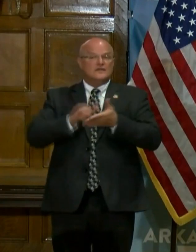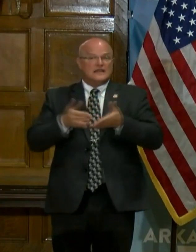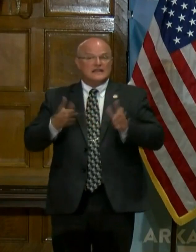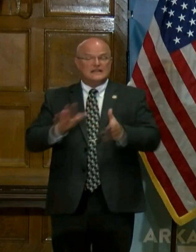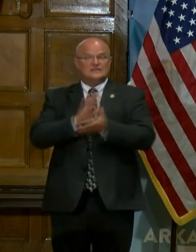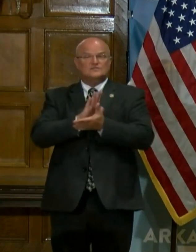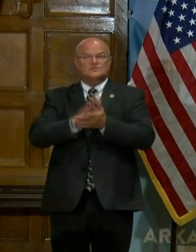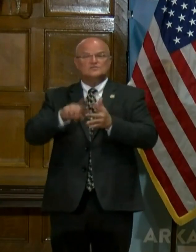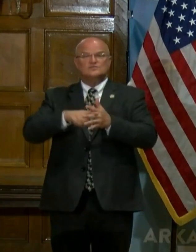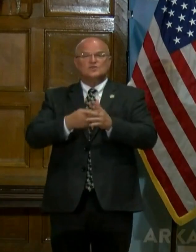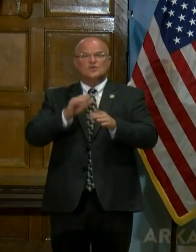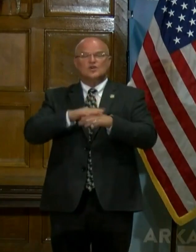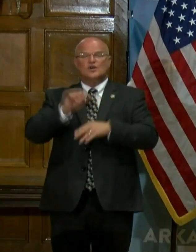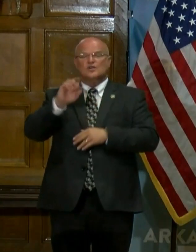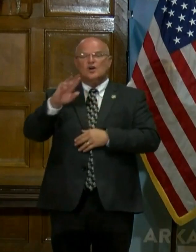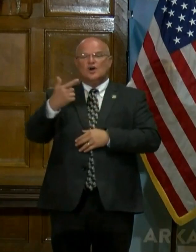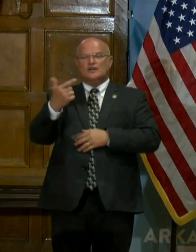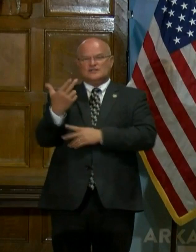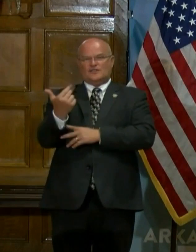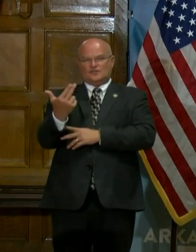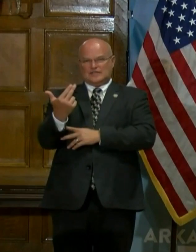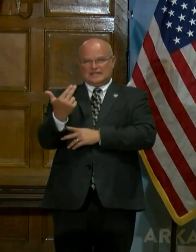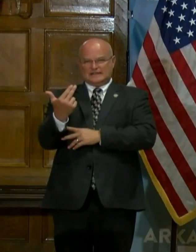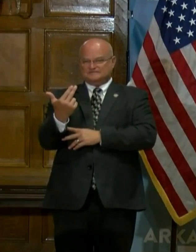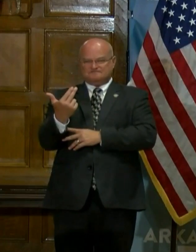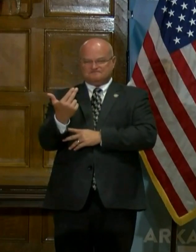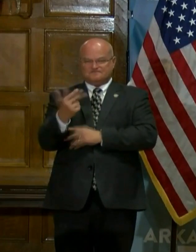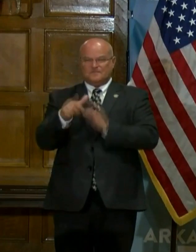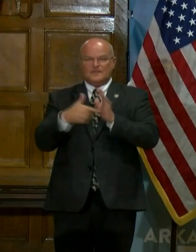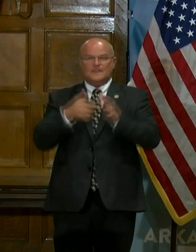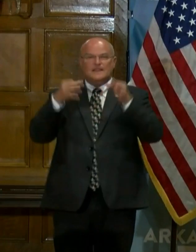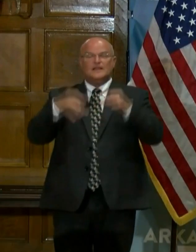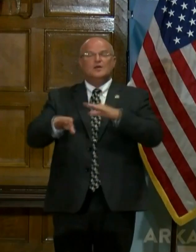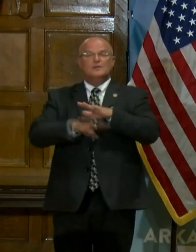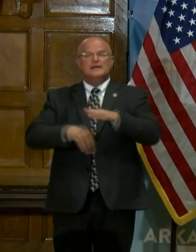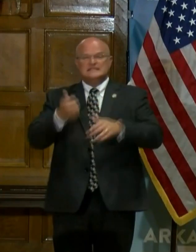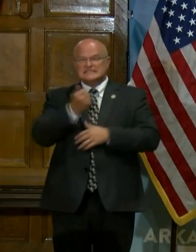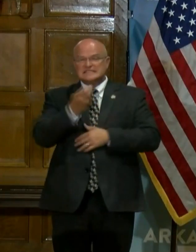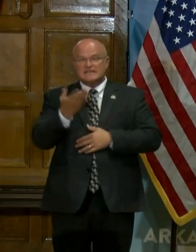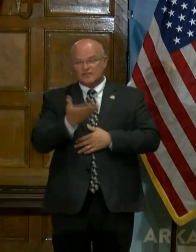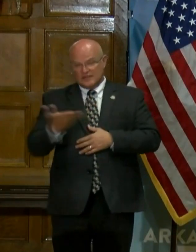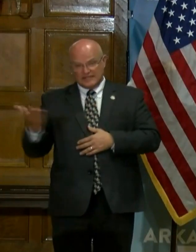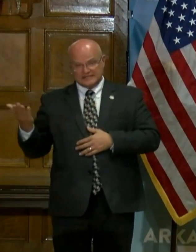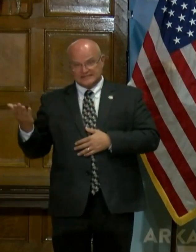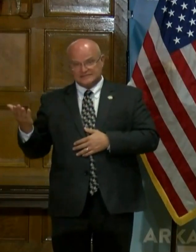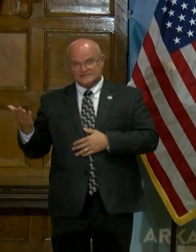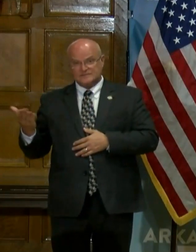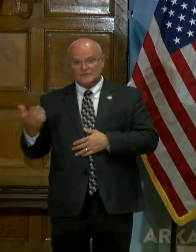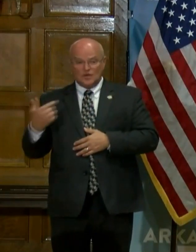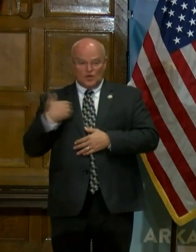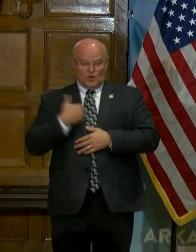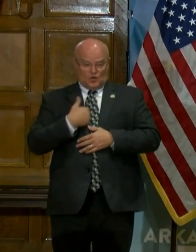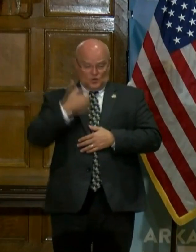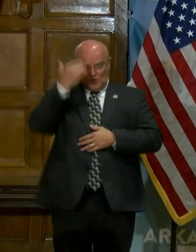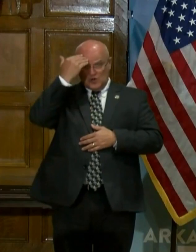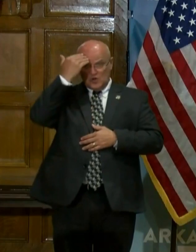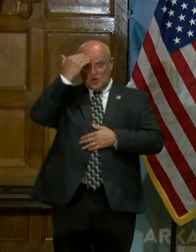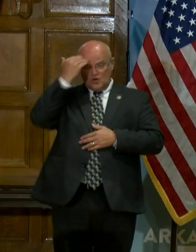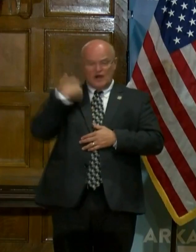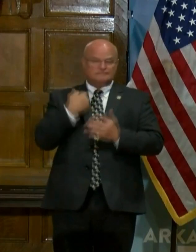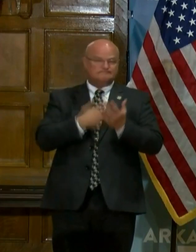allows districts to start on August 13th. This decision is based on several factors. We are confident from